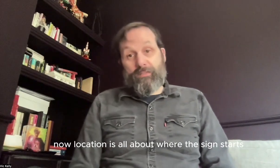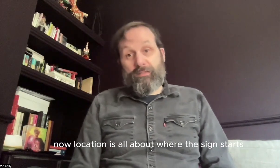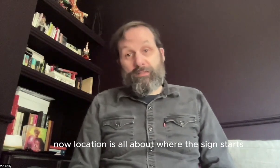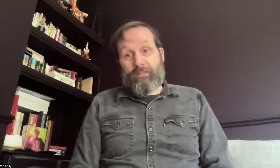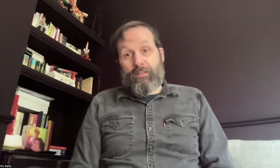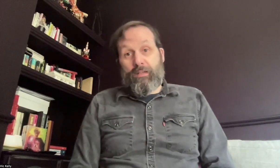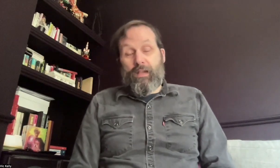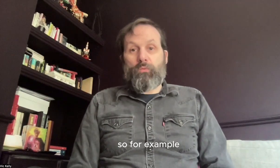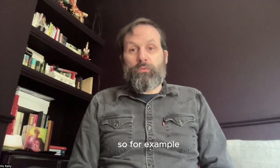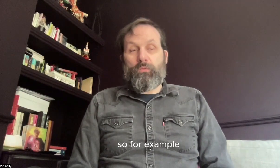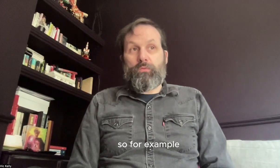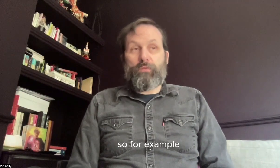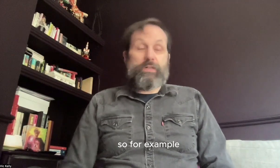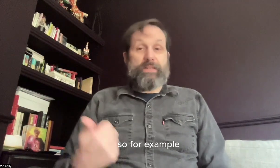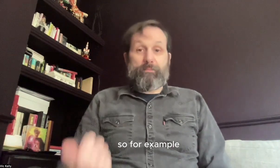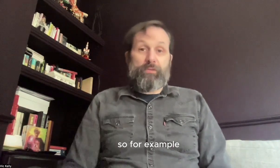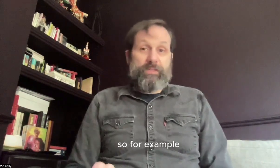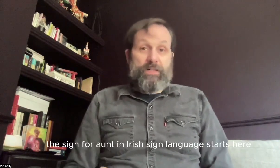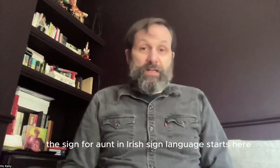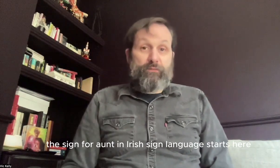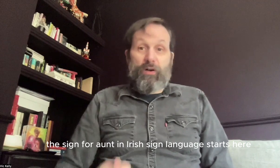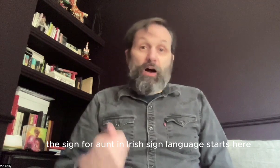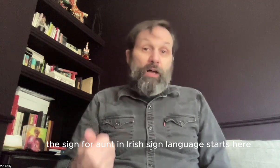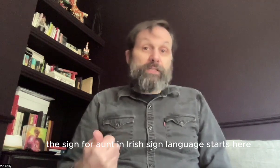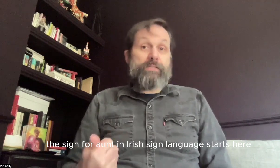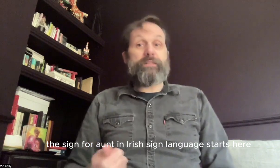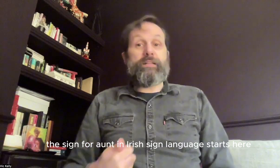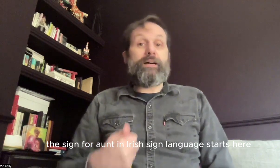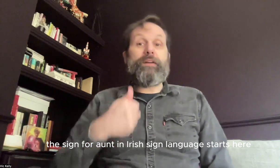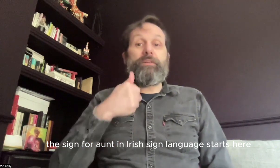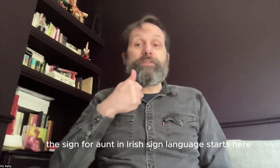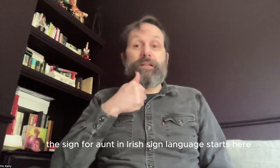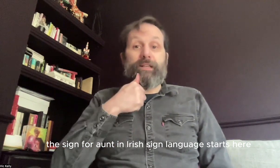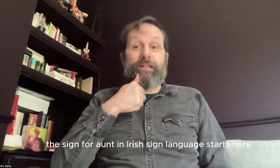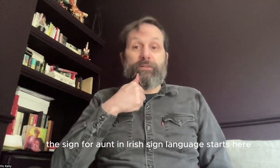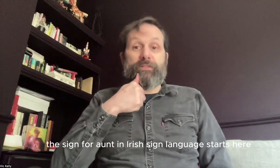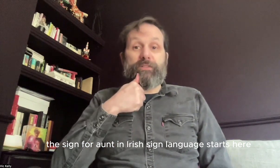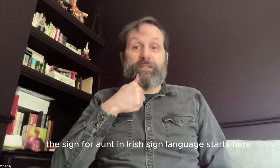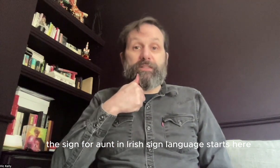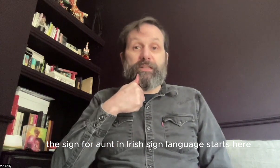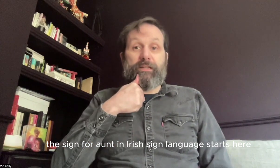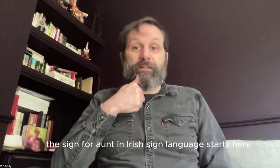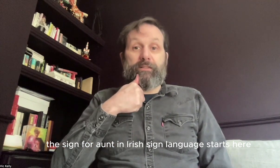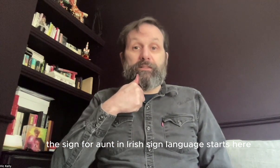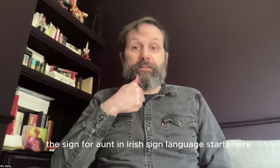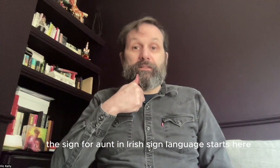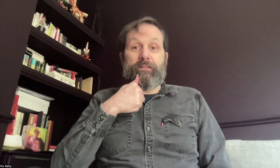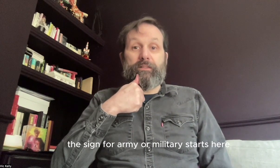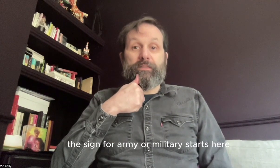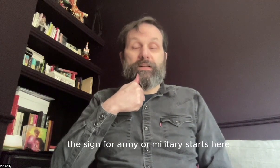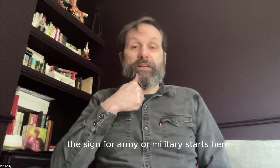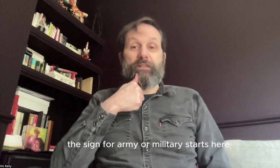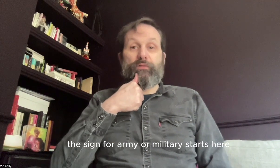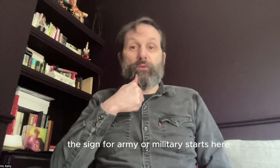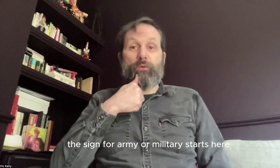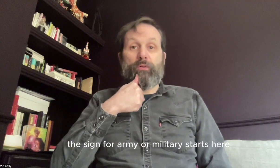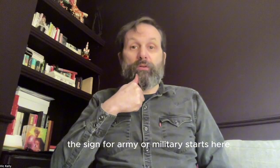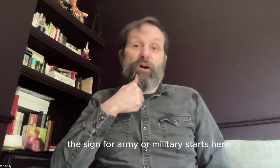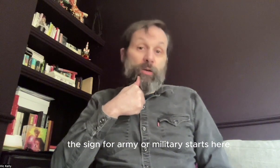starts. So, for example, the sign for aunt in Irish Sign Language starts here. The sign for